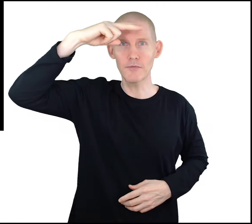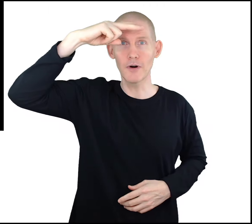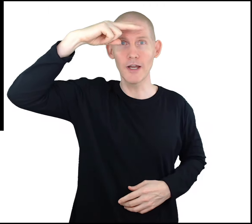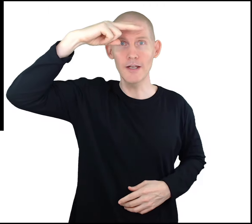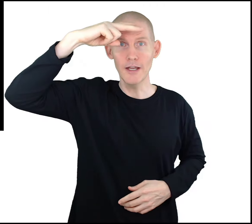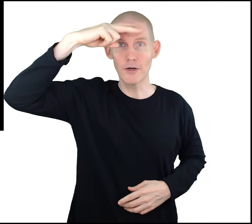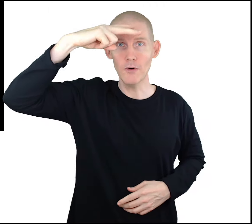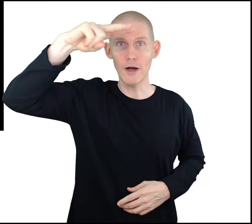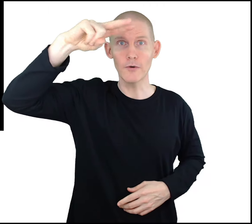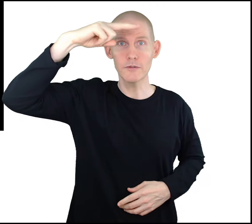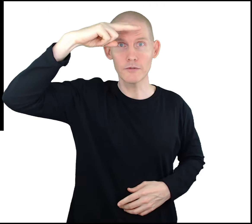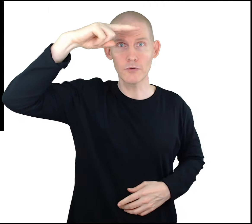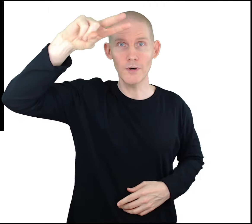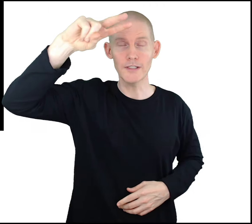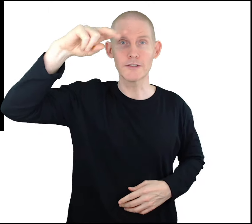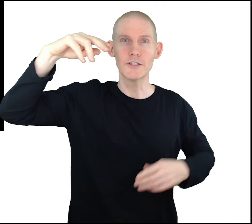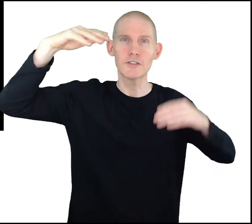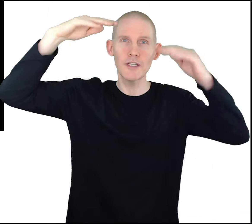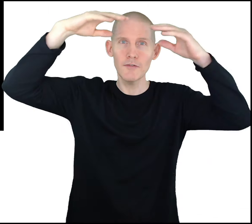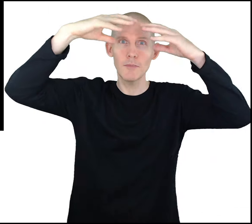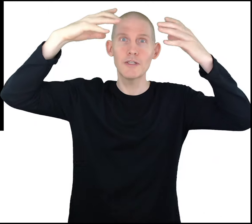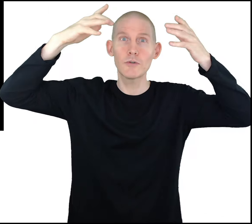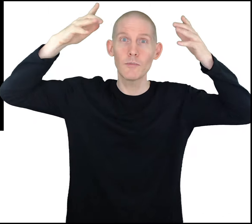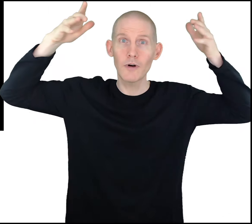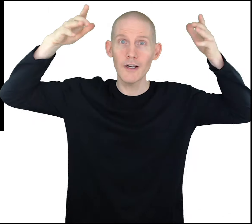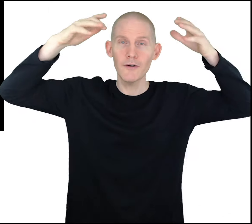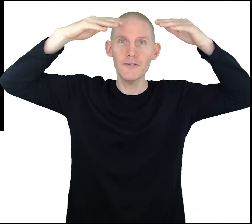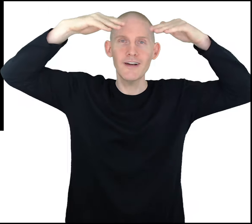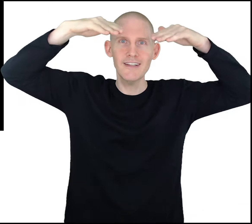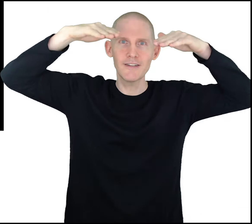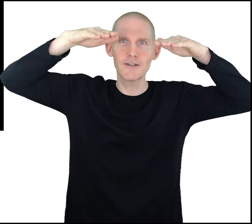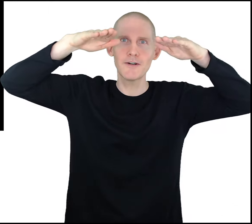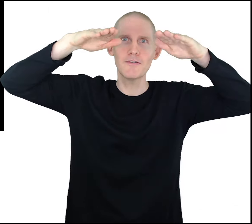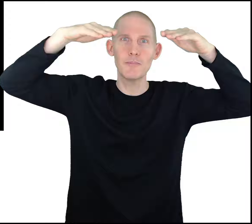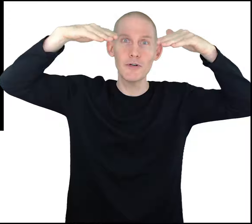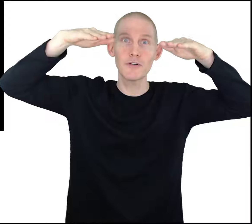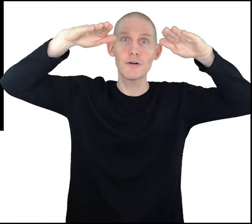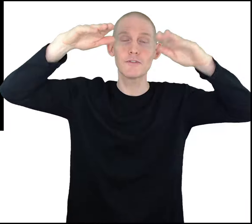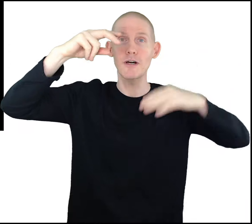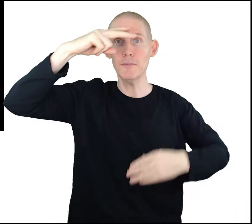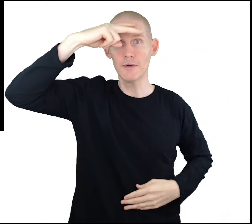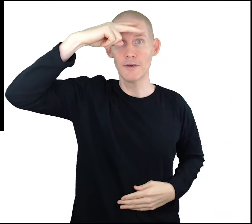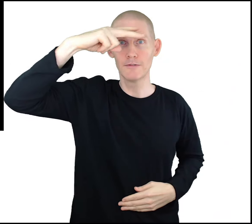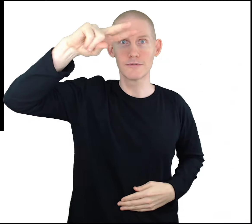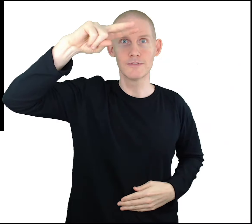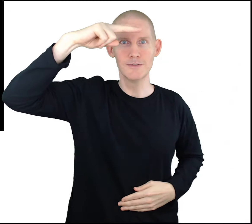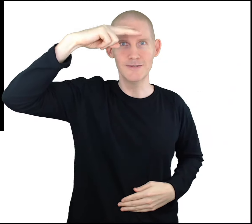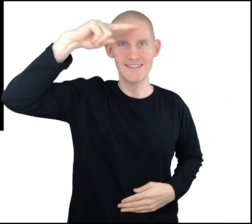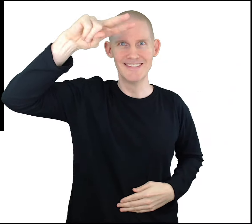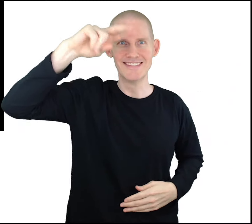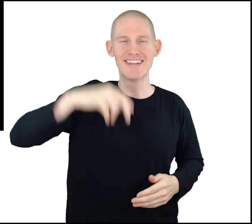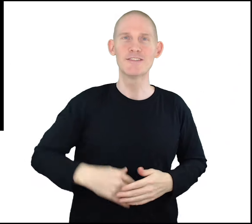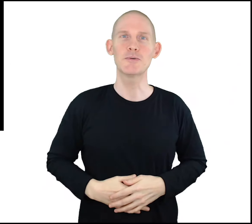forehead. Go out twice. Just think of a big sombrero, right? And the bill curves up. So we